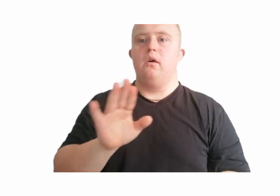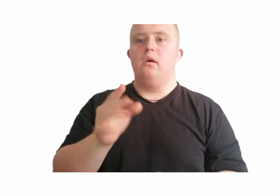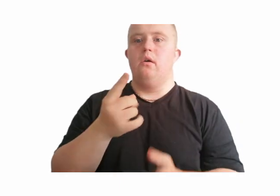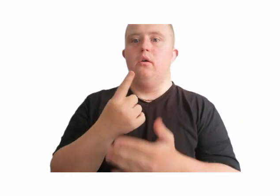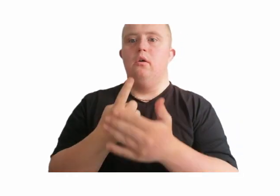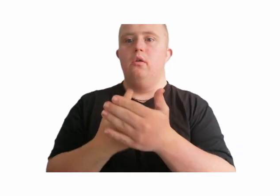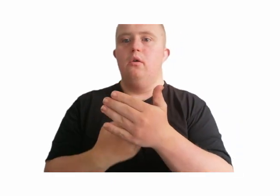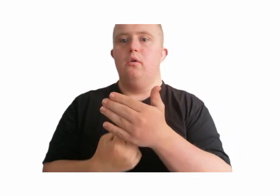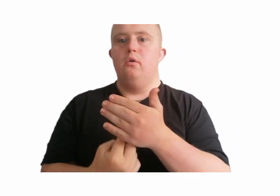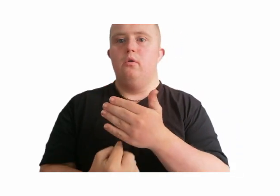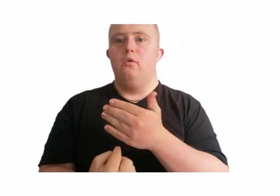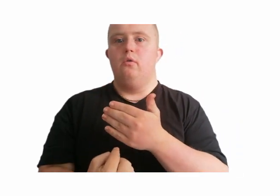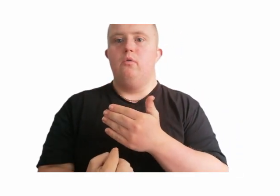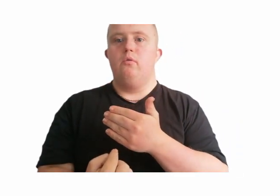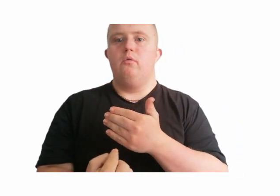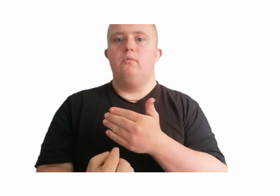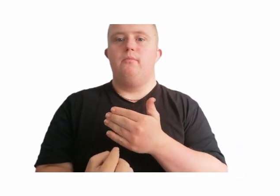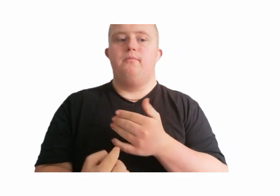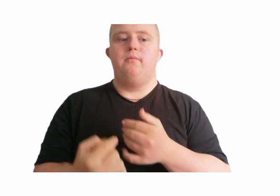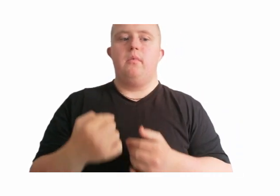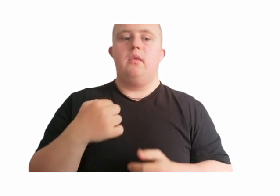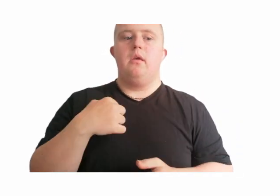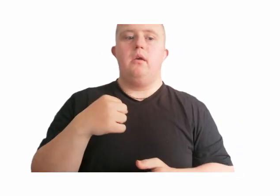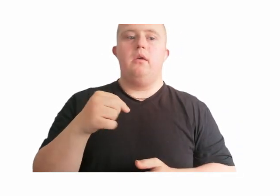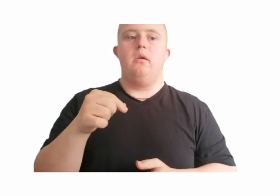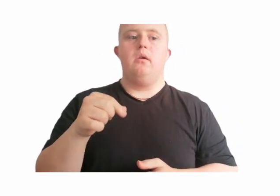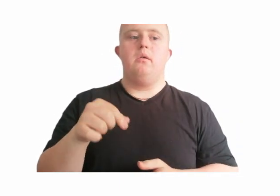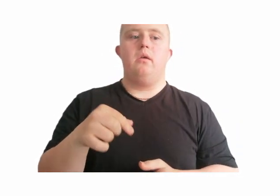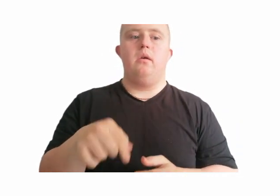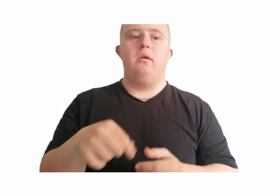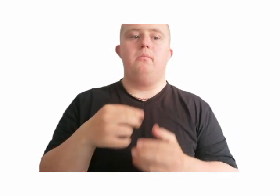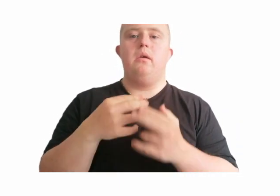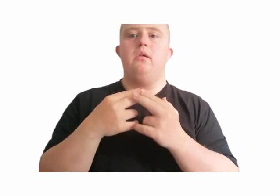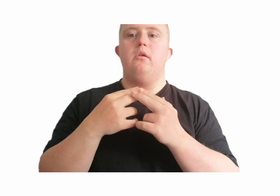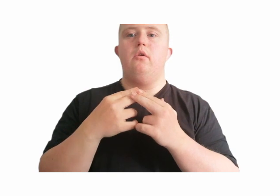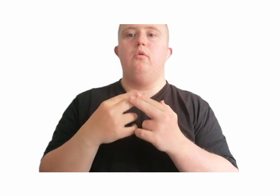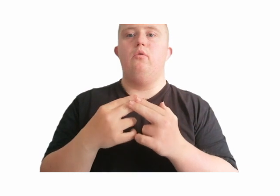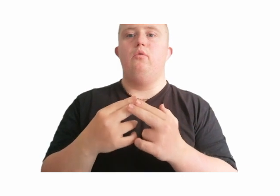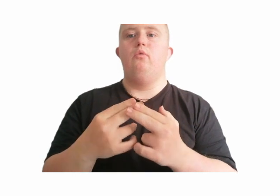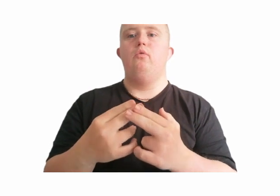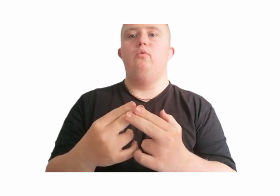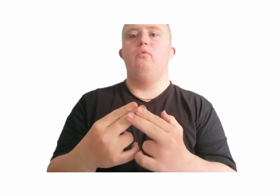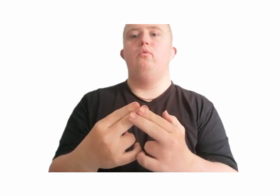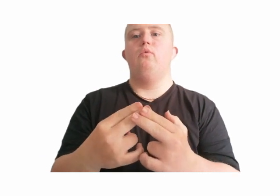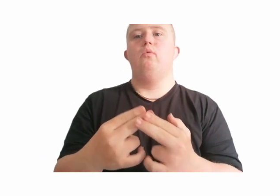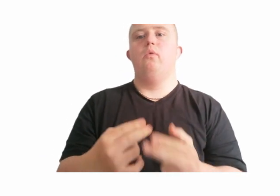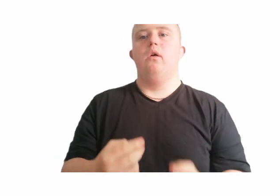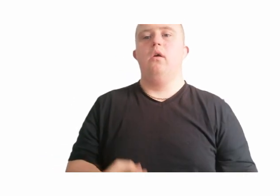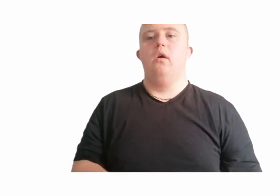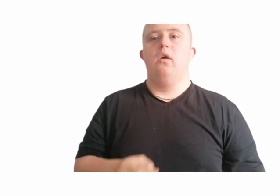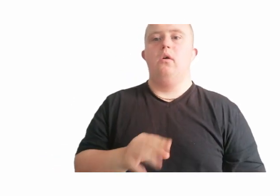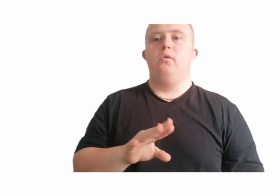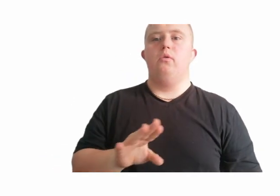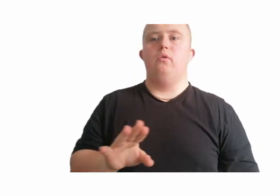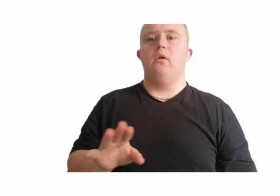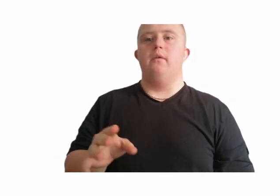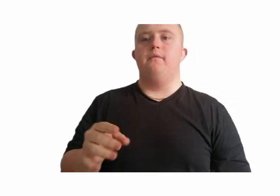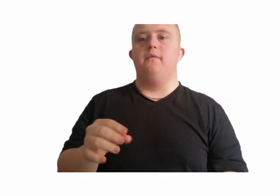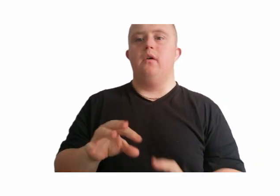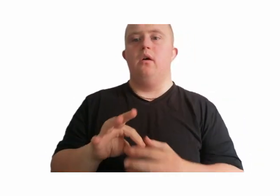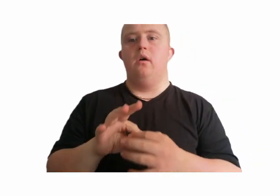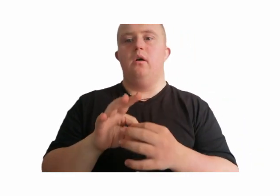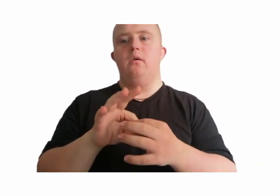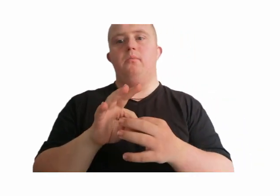not alone, but I am here with you Though